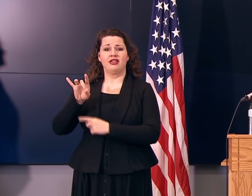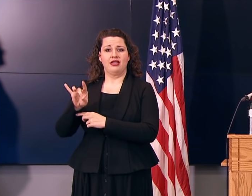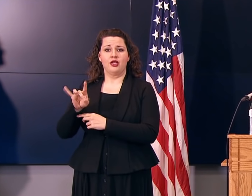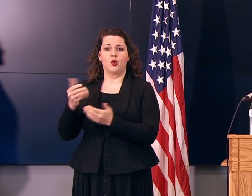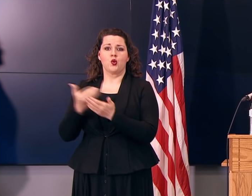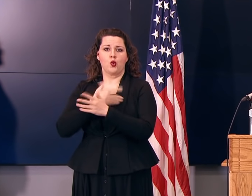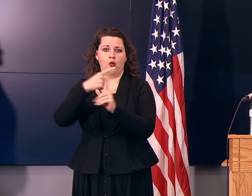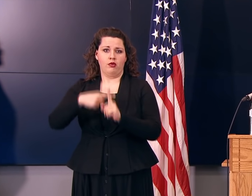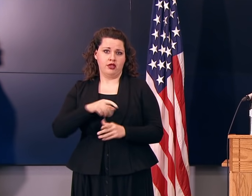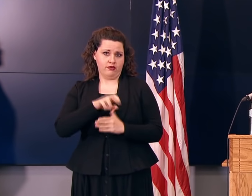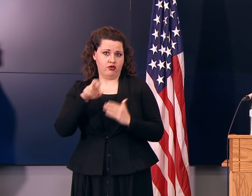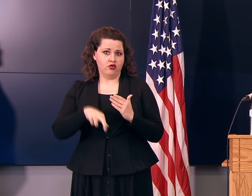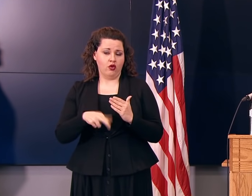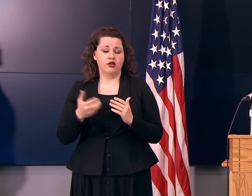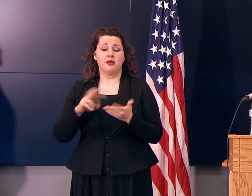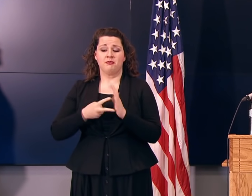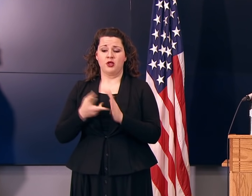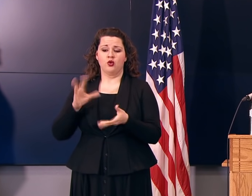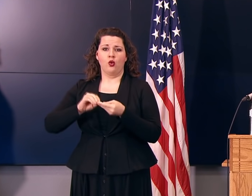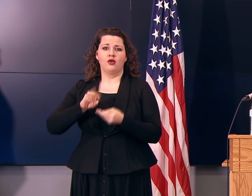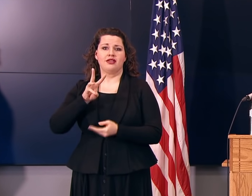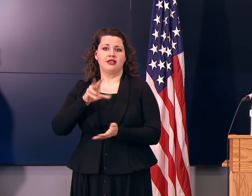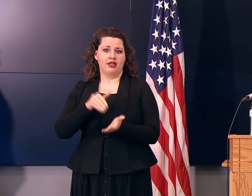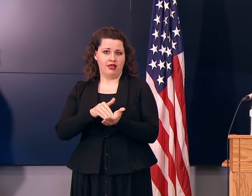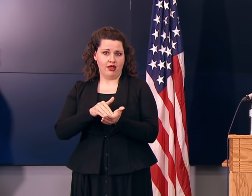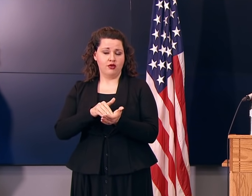new positive cases for a total of